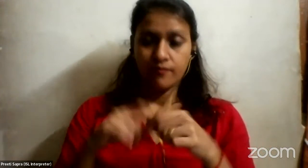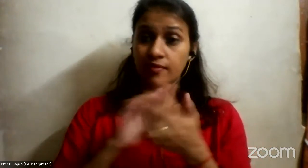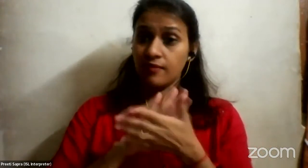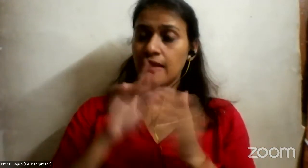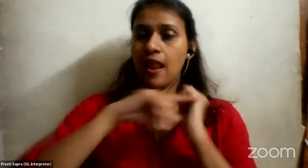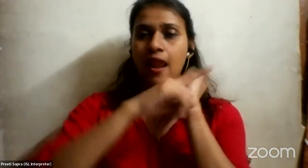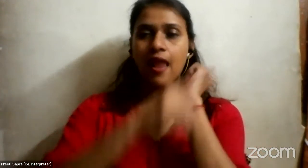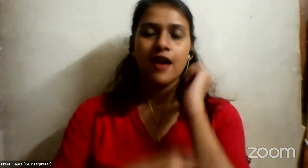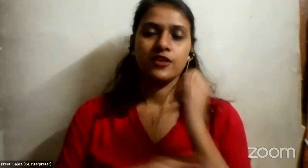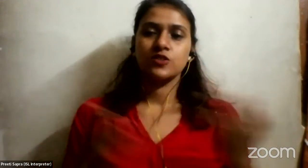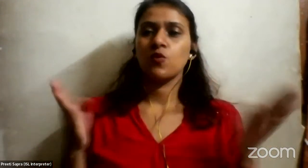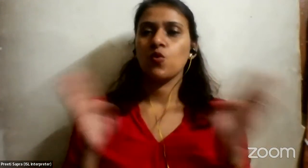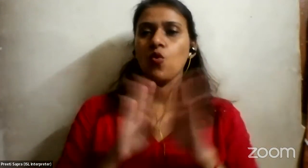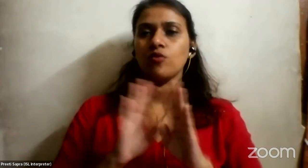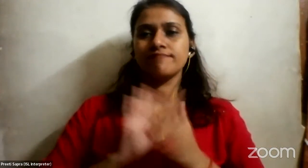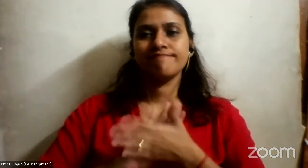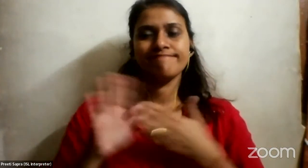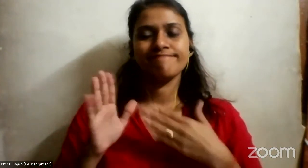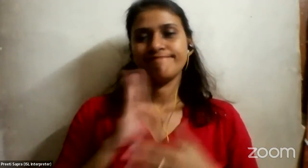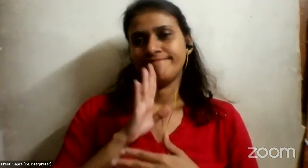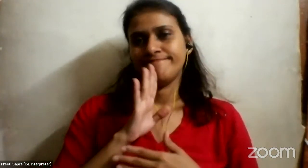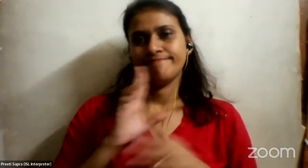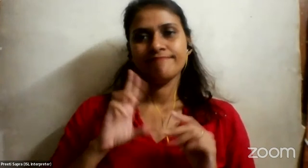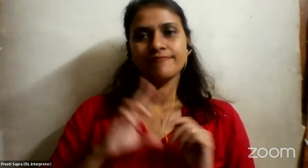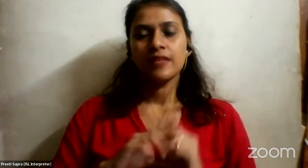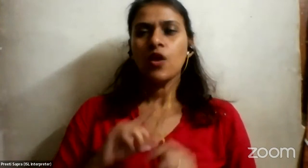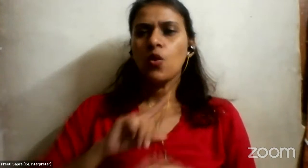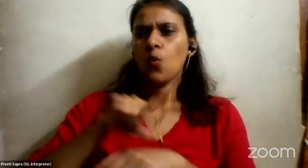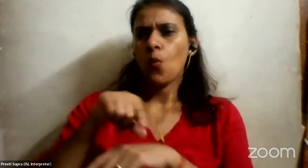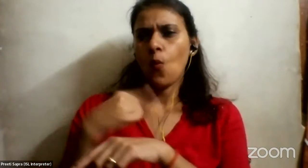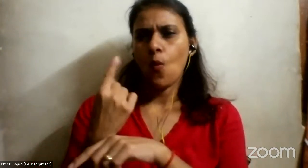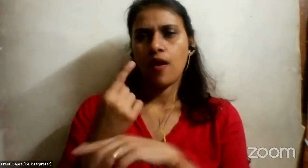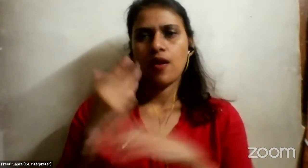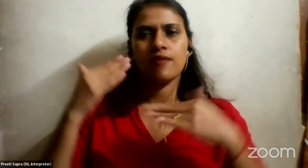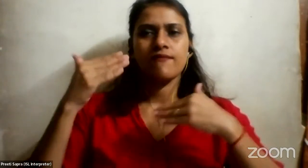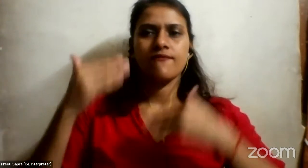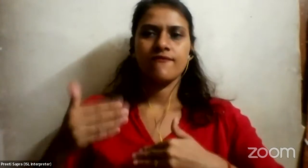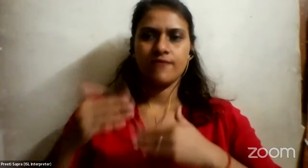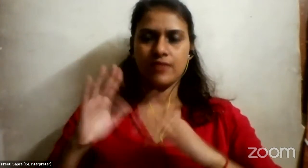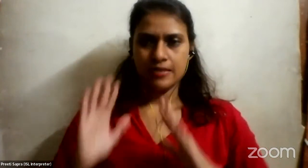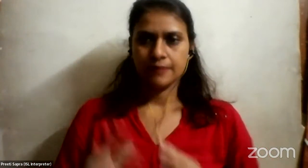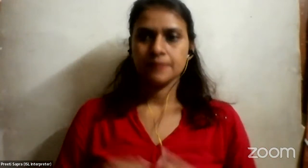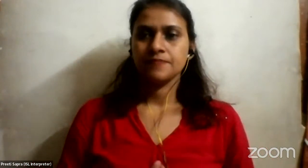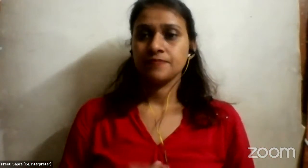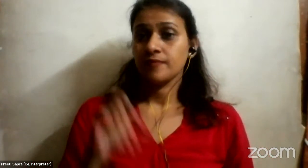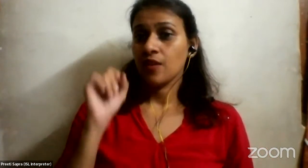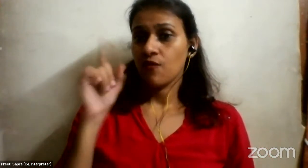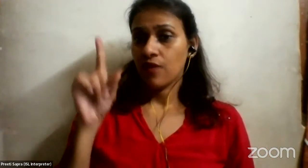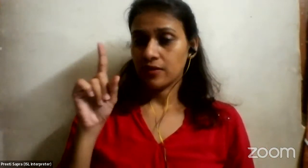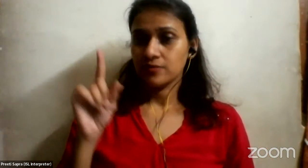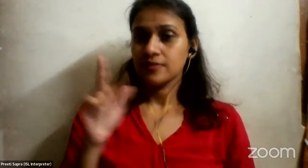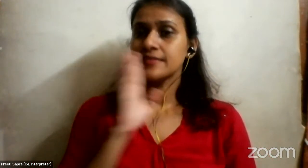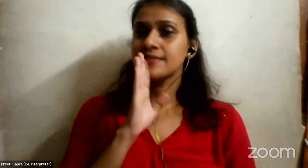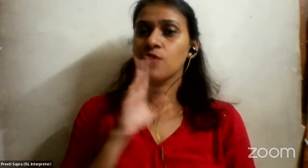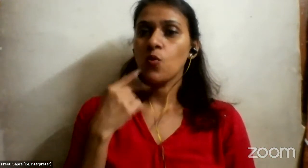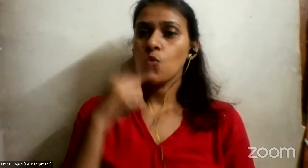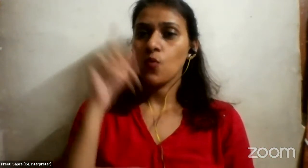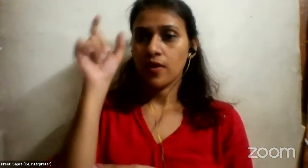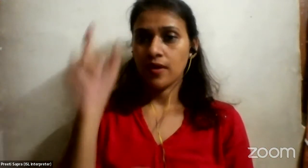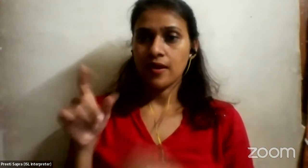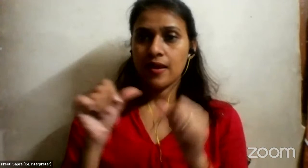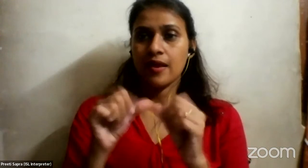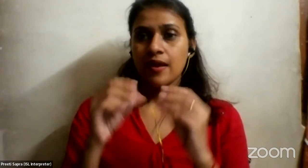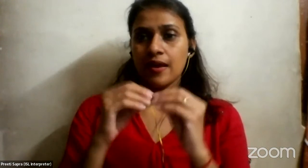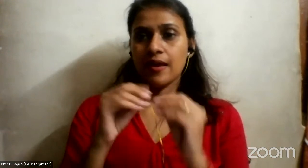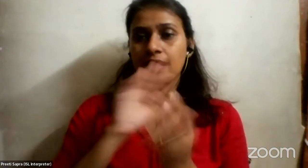remarks, so we can be done within the hour. Our first panelist is Dr. Abhishek Gupta. He is an AI